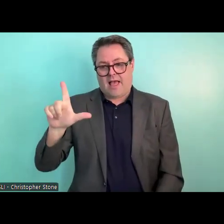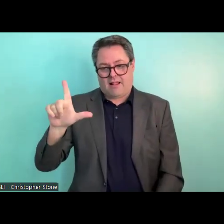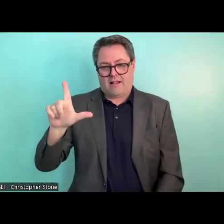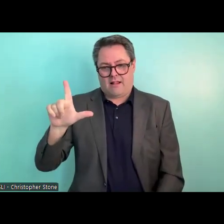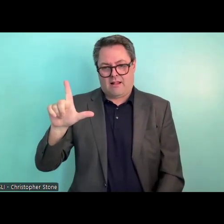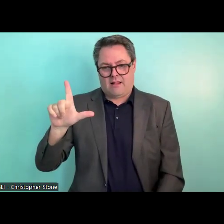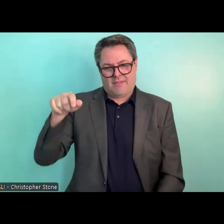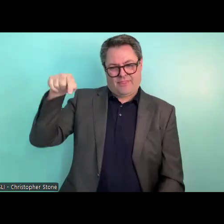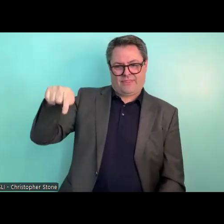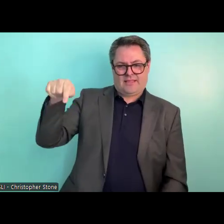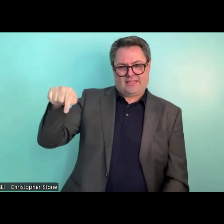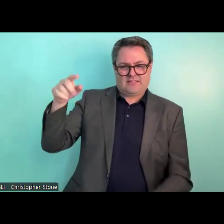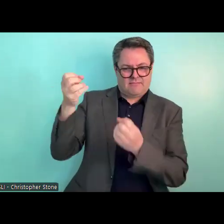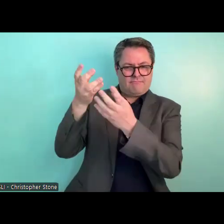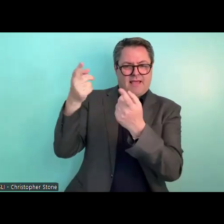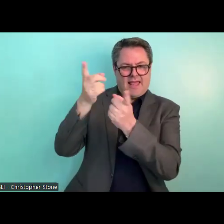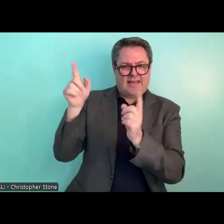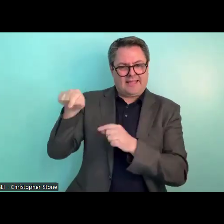or using PayPal.